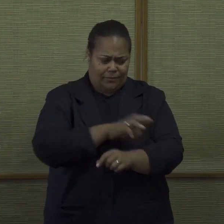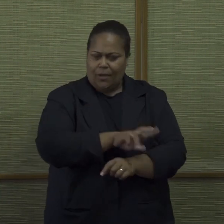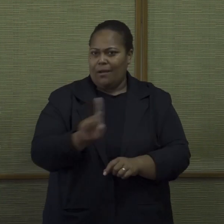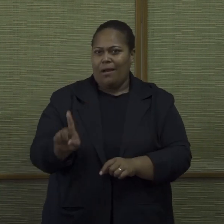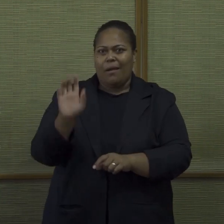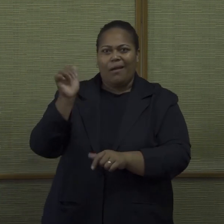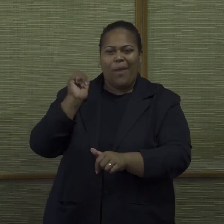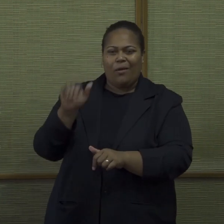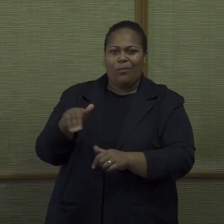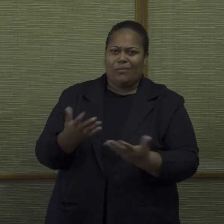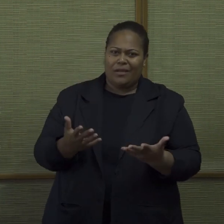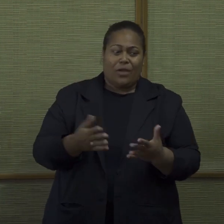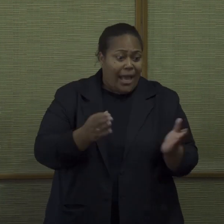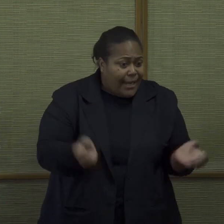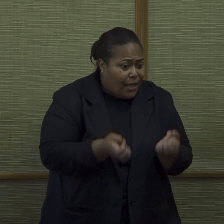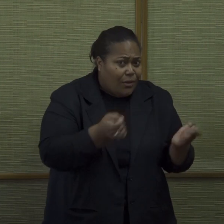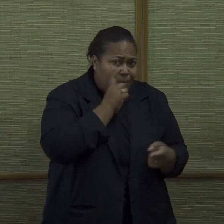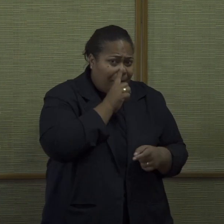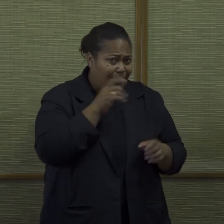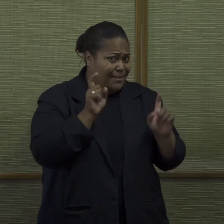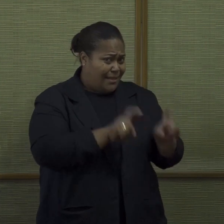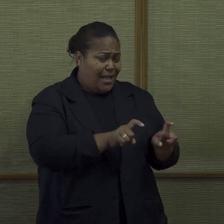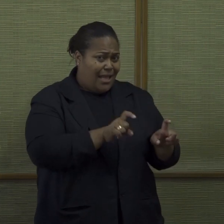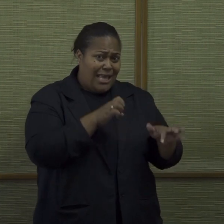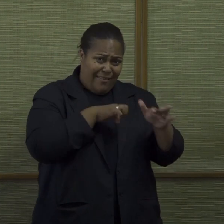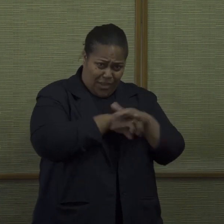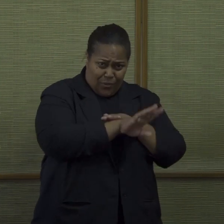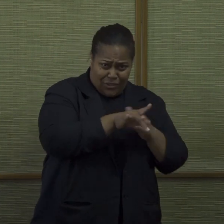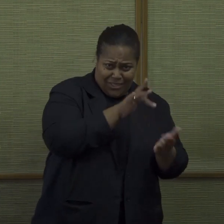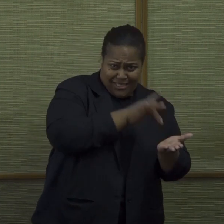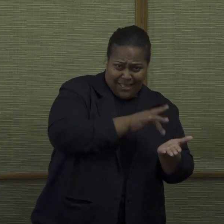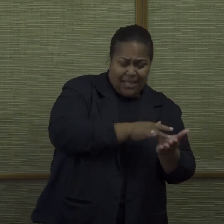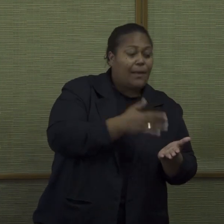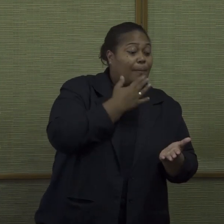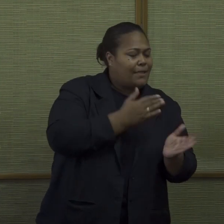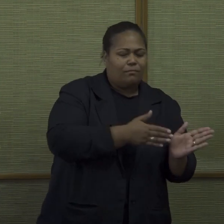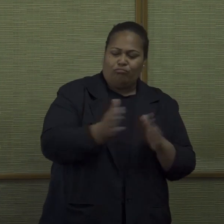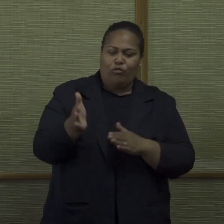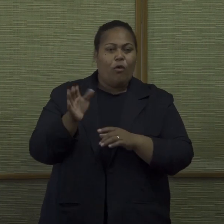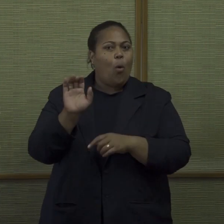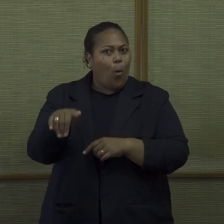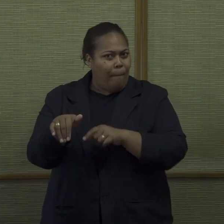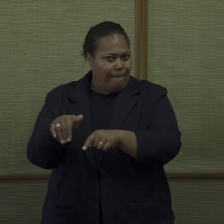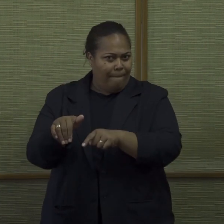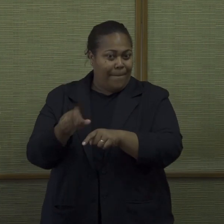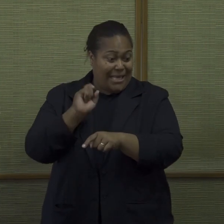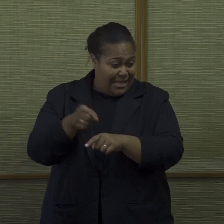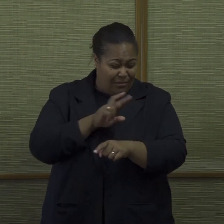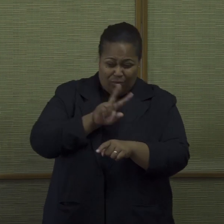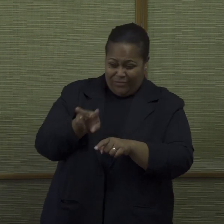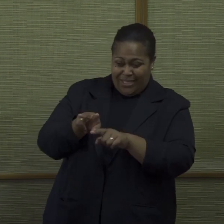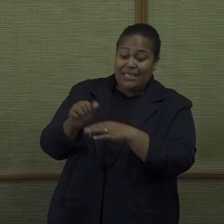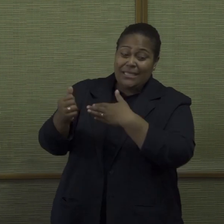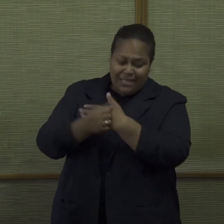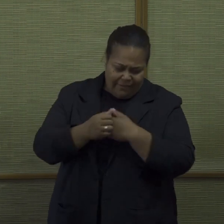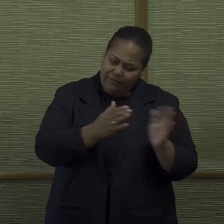in the evacuation center, please move back home if your home is safe, to allow first responders